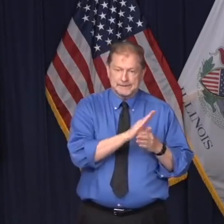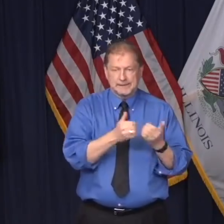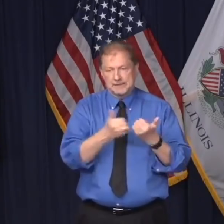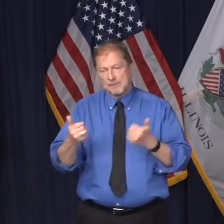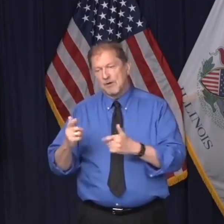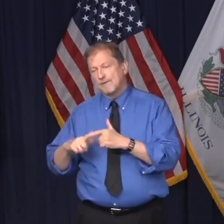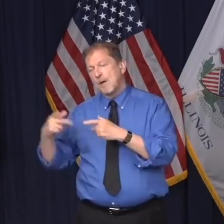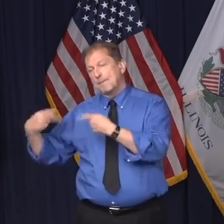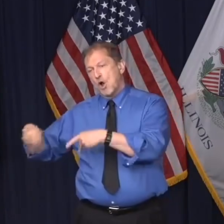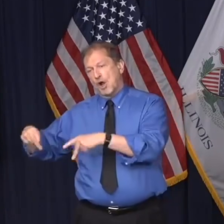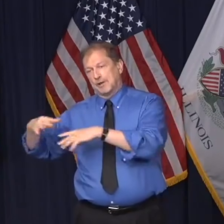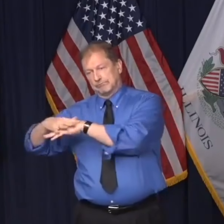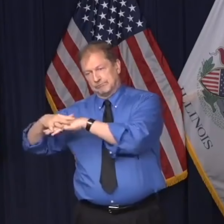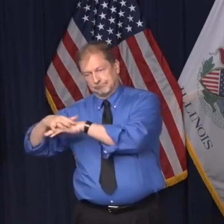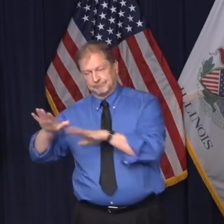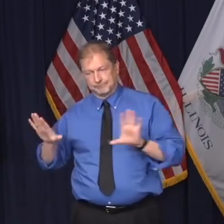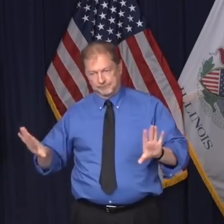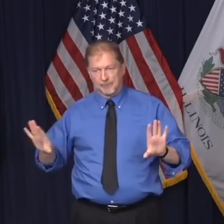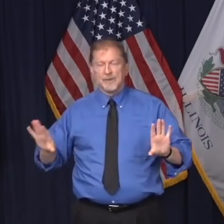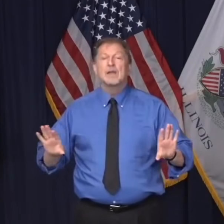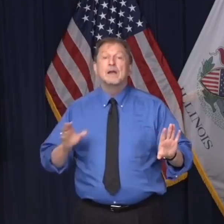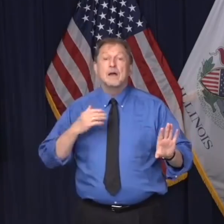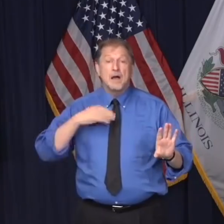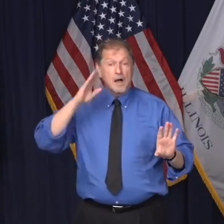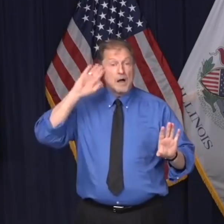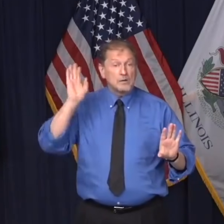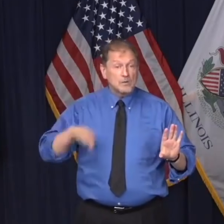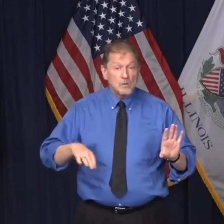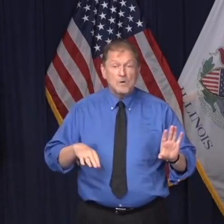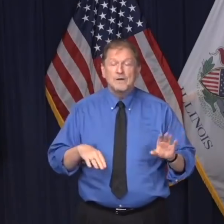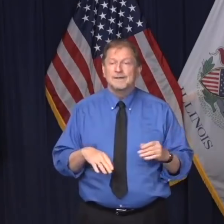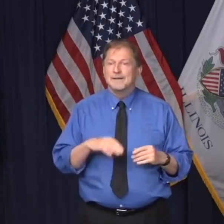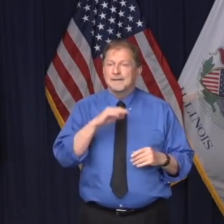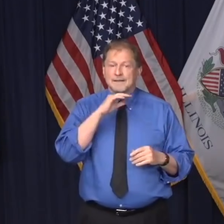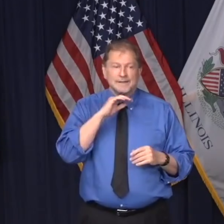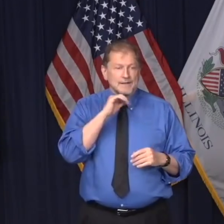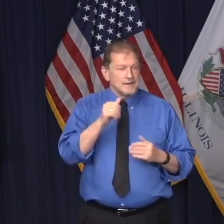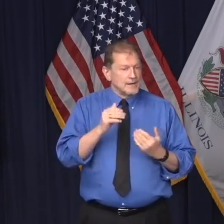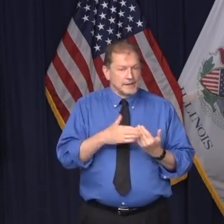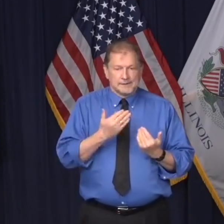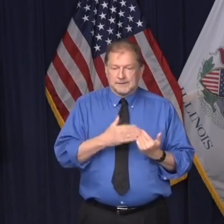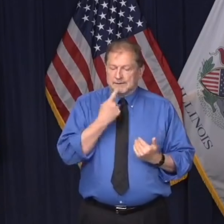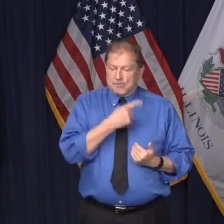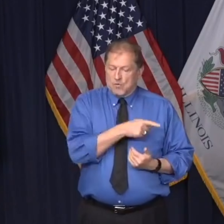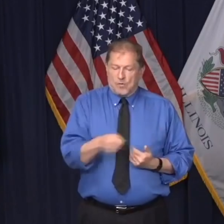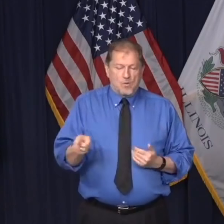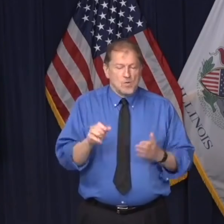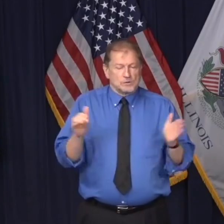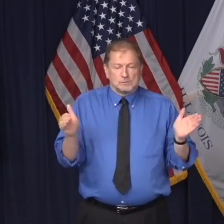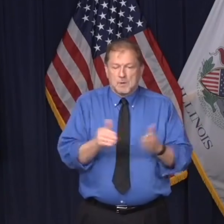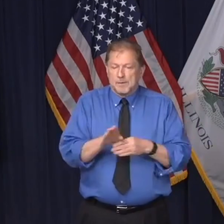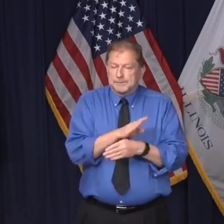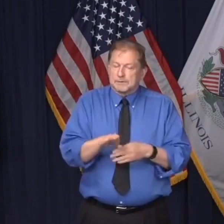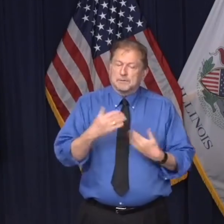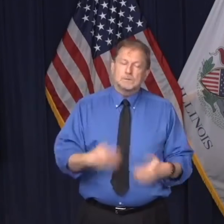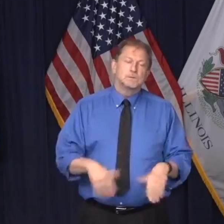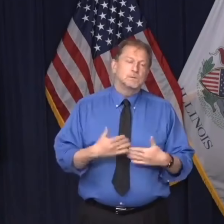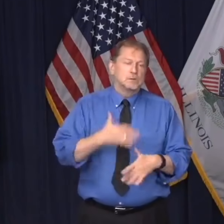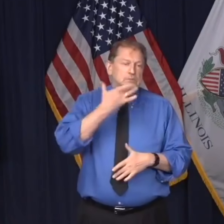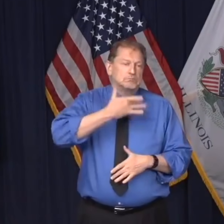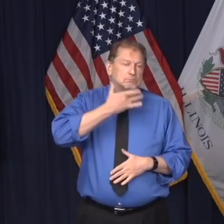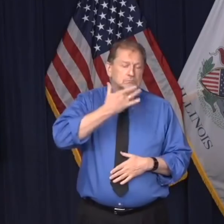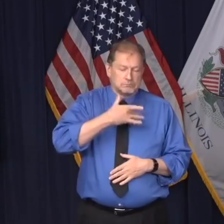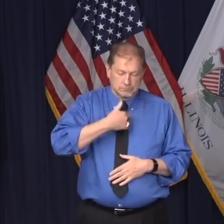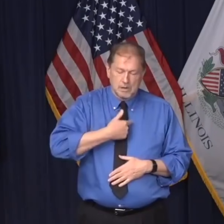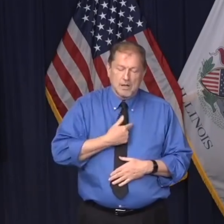parties because, look, I know that it's very, very difficult for these small businesses in this time. And so